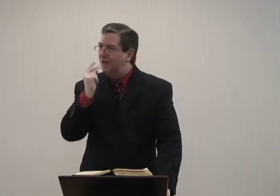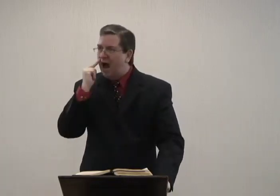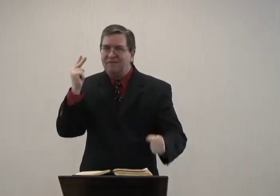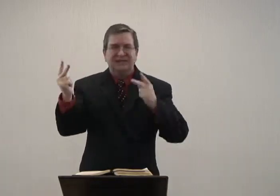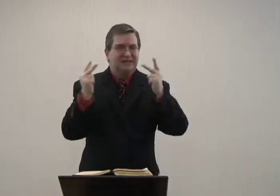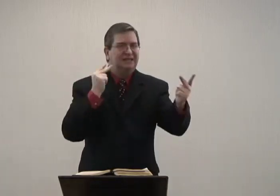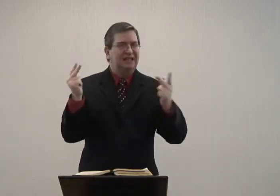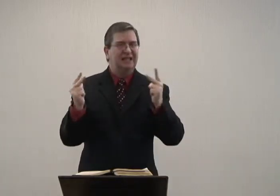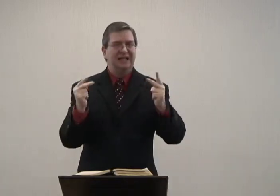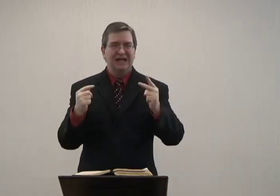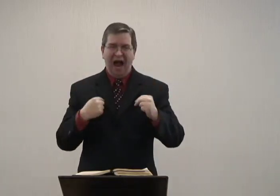see it myself.